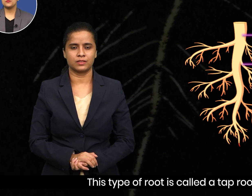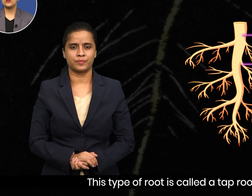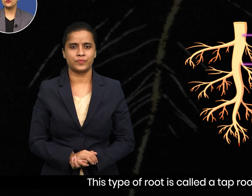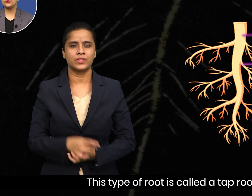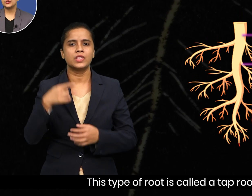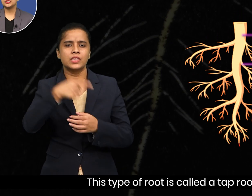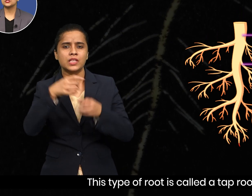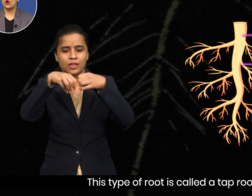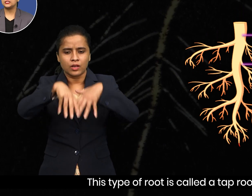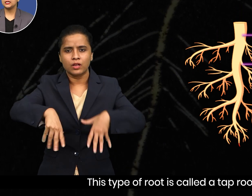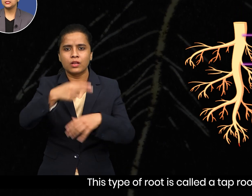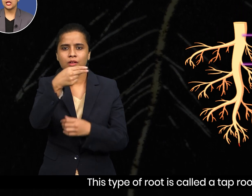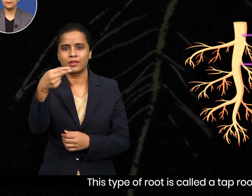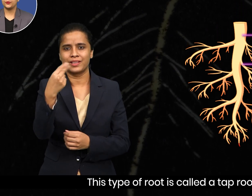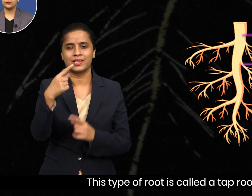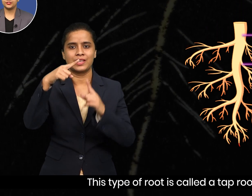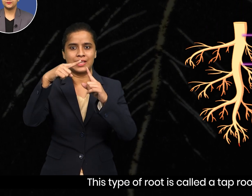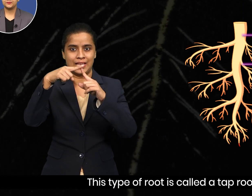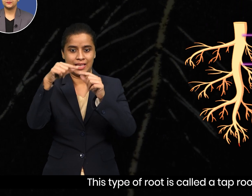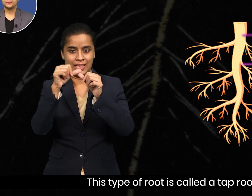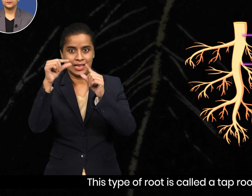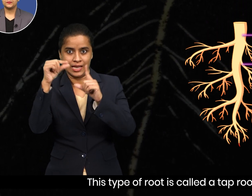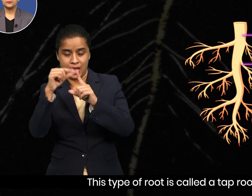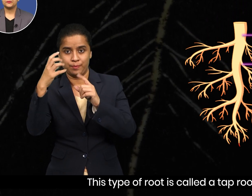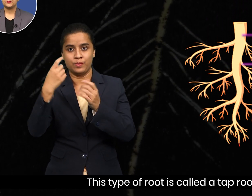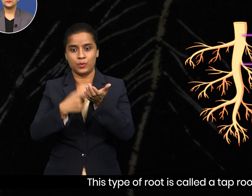This type of root is called a taproot.